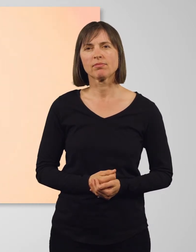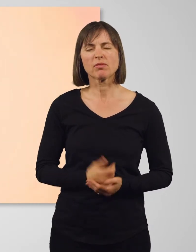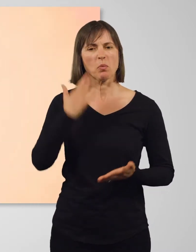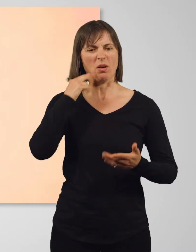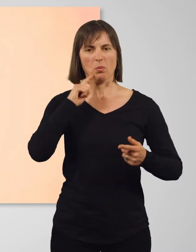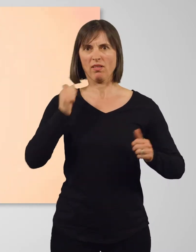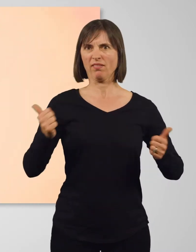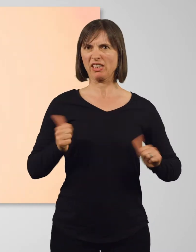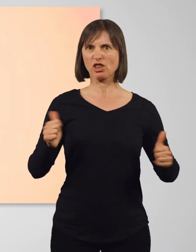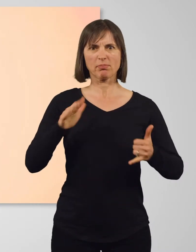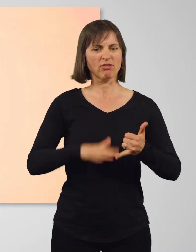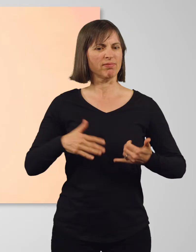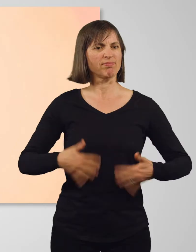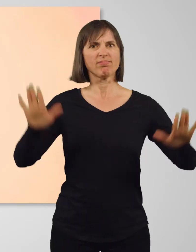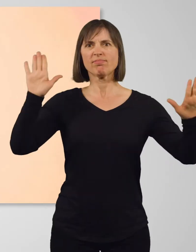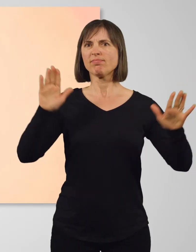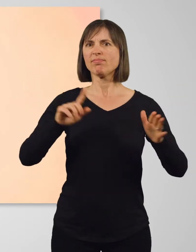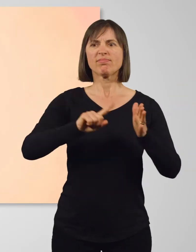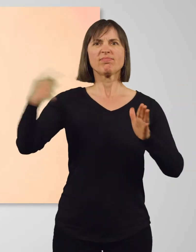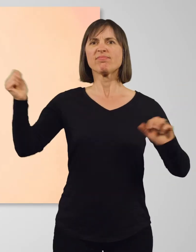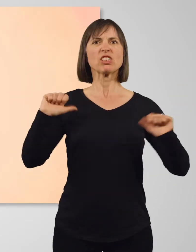Finally, when will you stop having your period permanently?